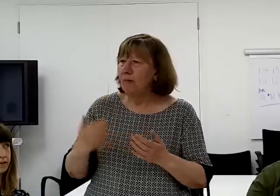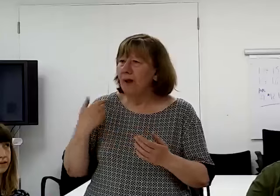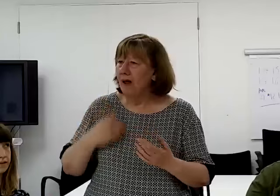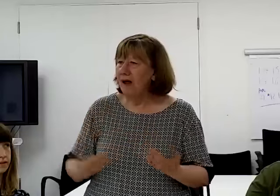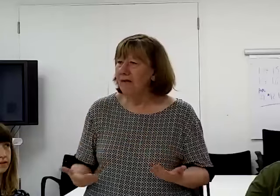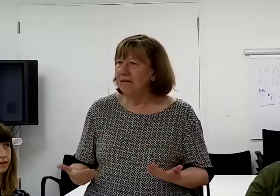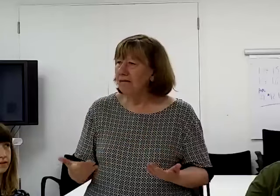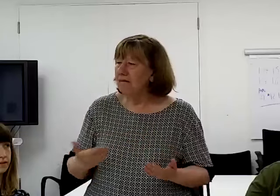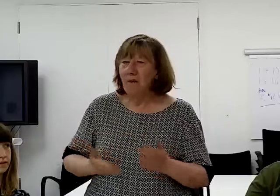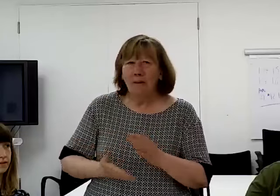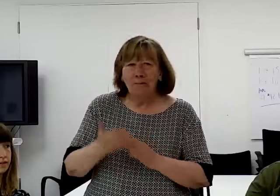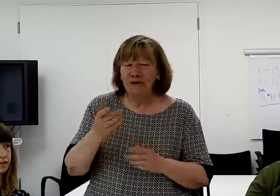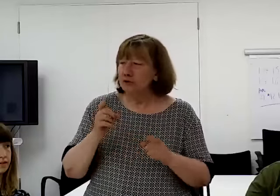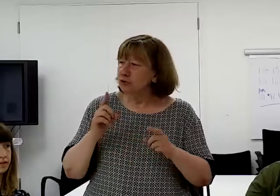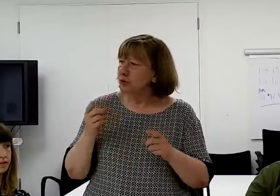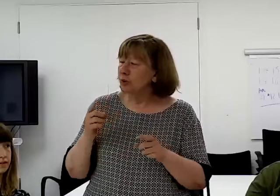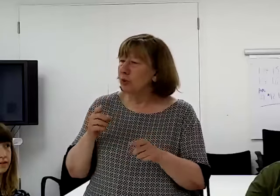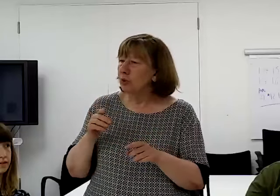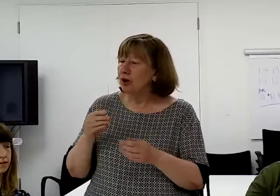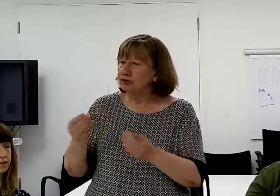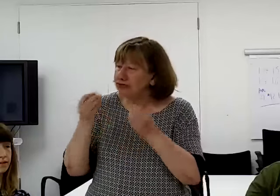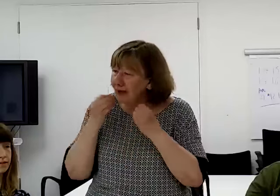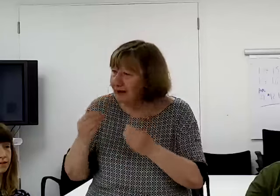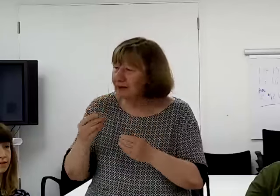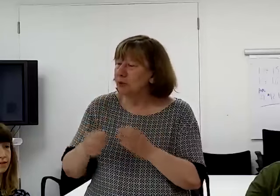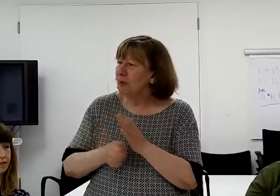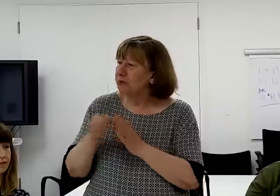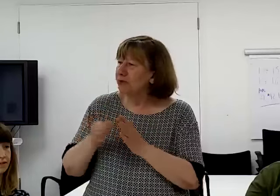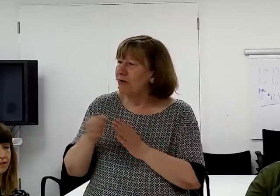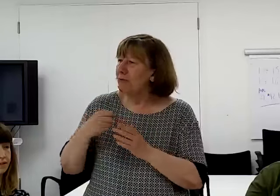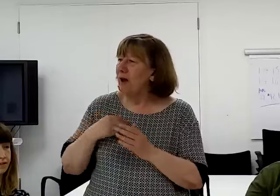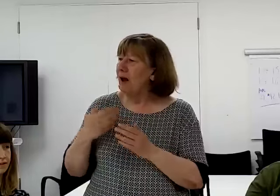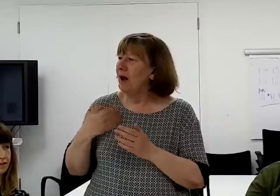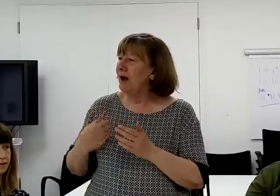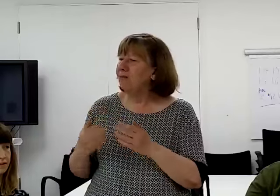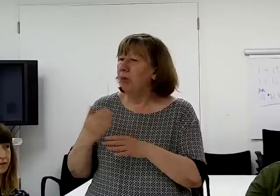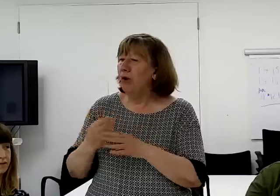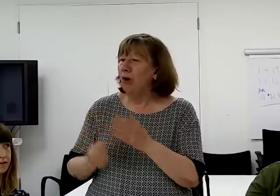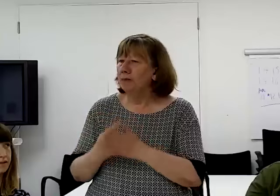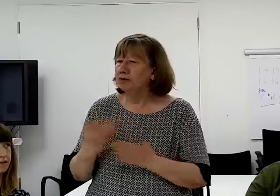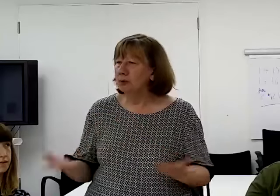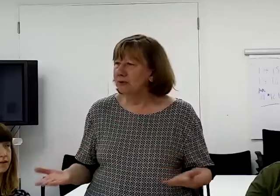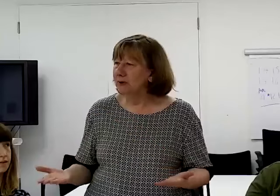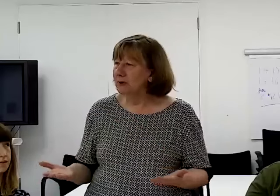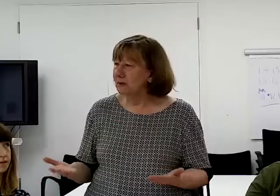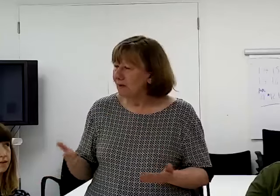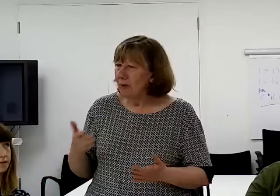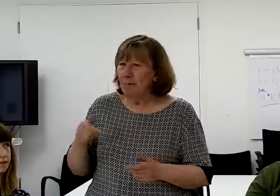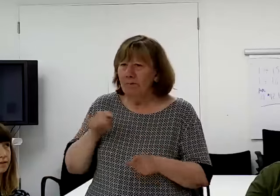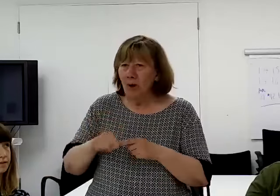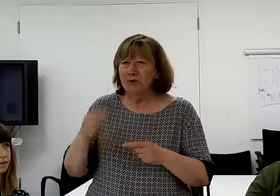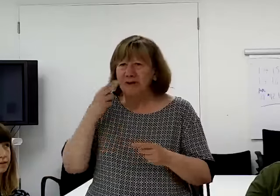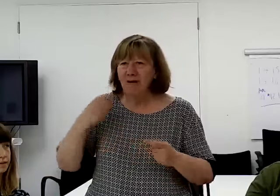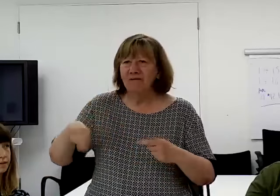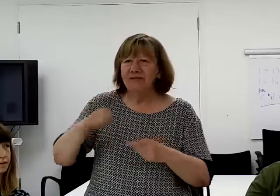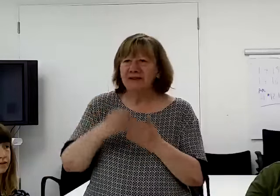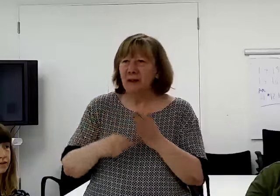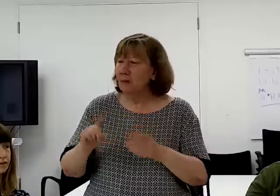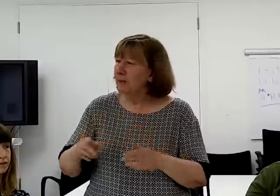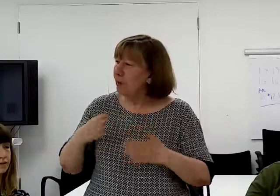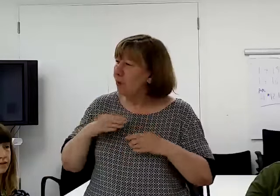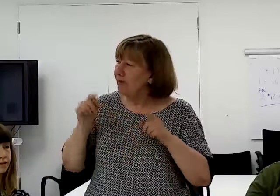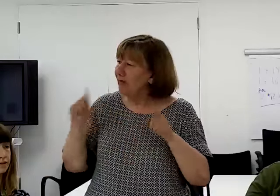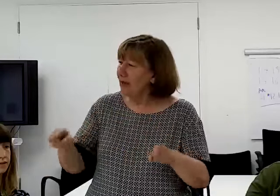I work hard. I've worked hard all my life. I've been to training to improve my life and work